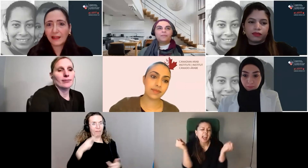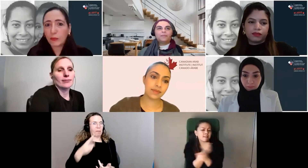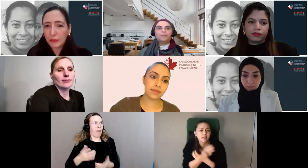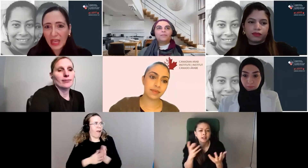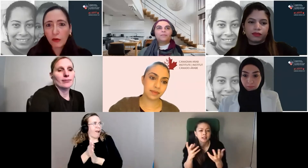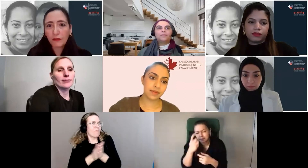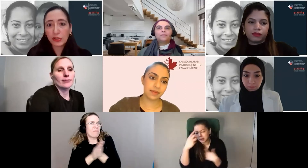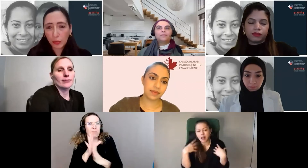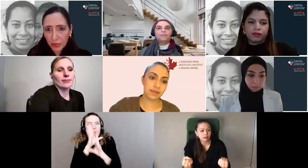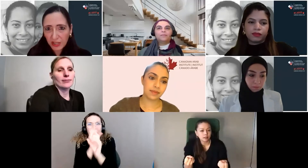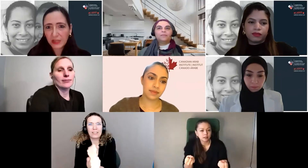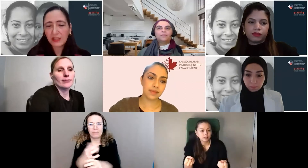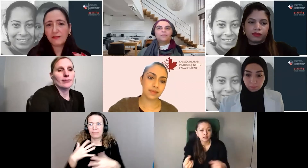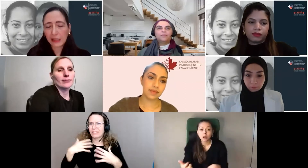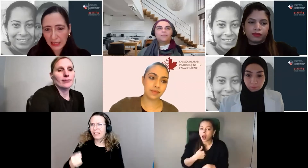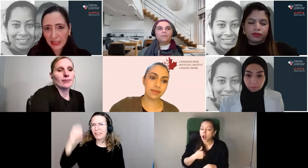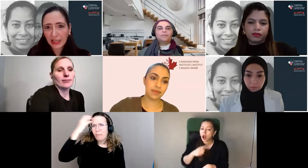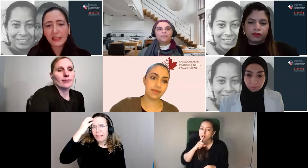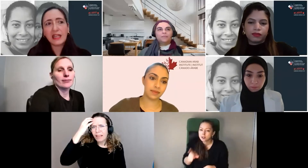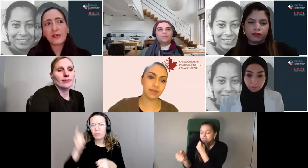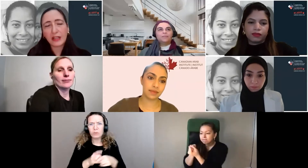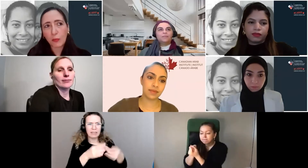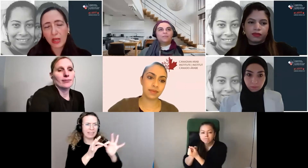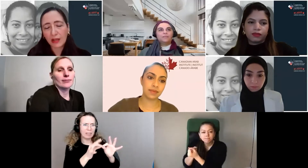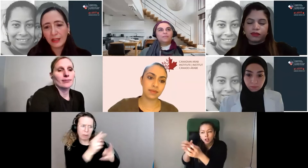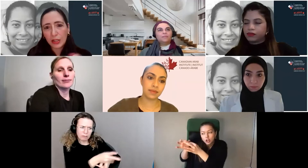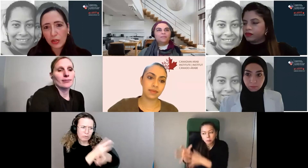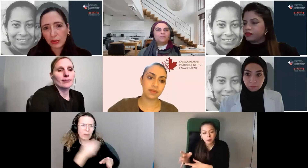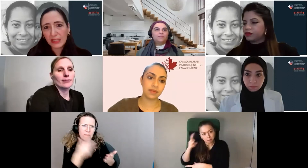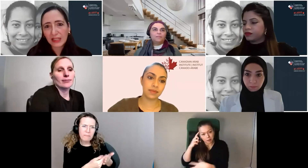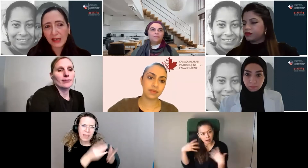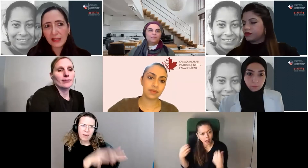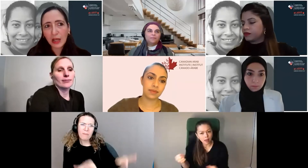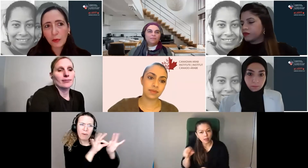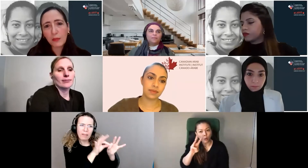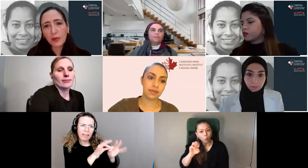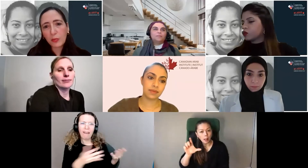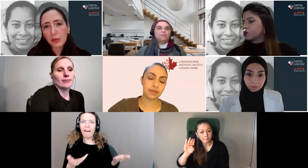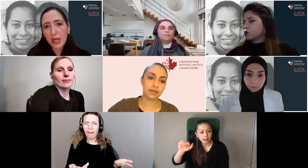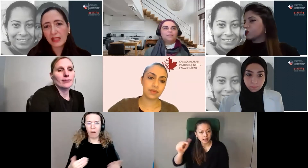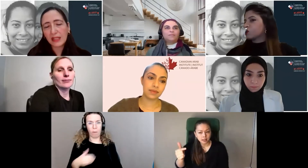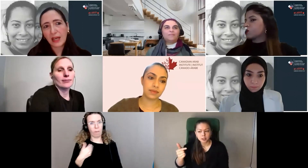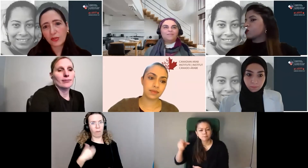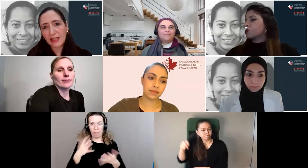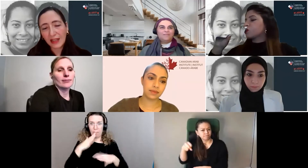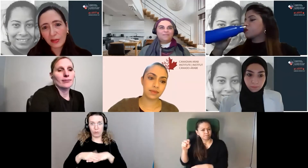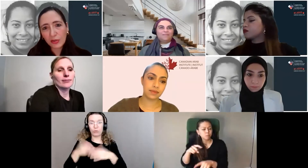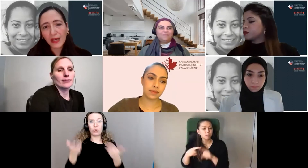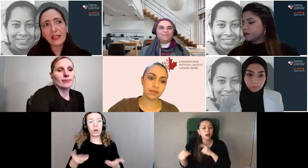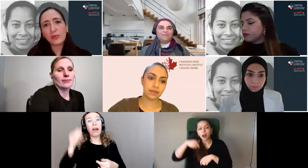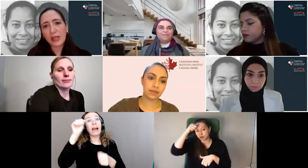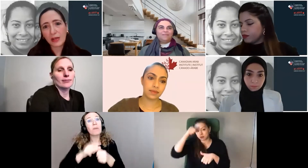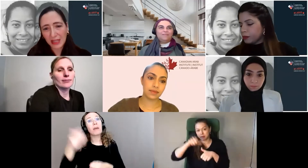mental health and well-being of interpreters specifically, since that's the area that we are discussing. I remember when we created the national